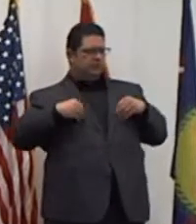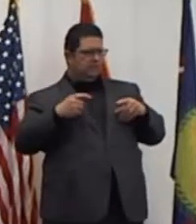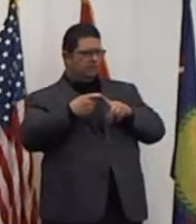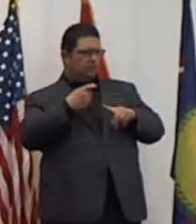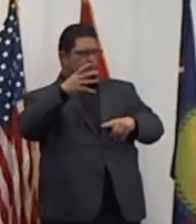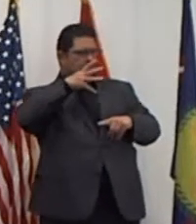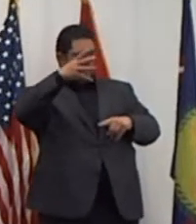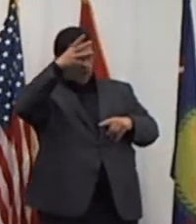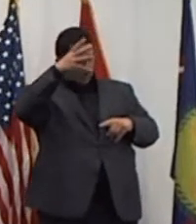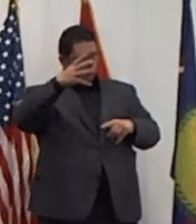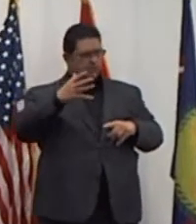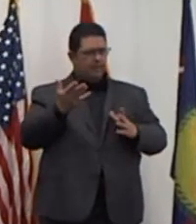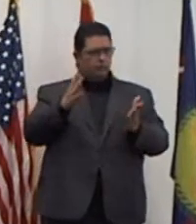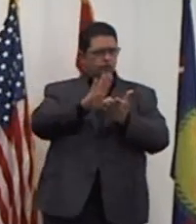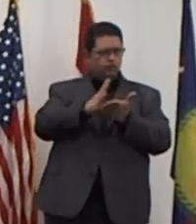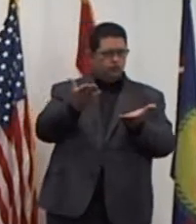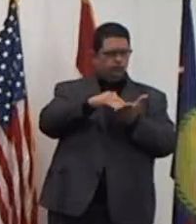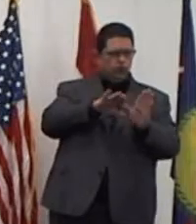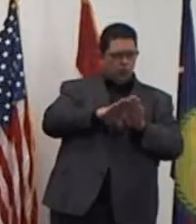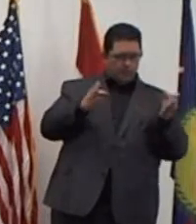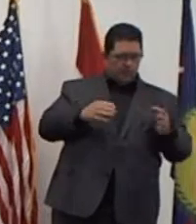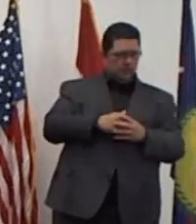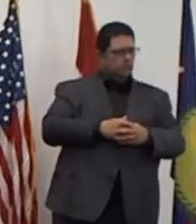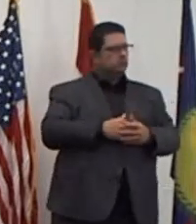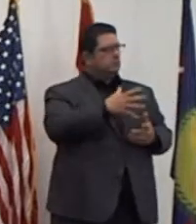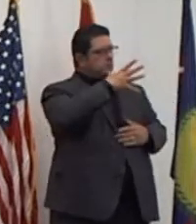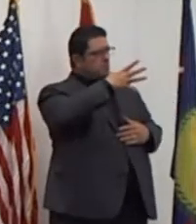of schools? Well, parents